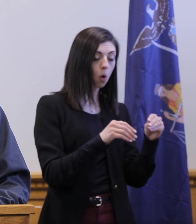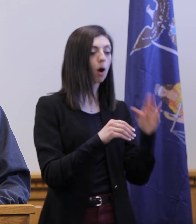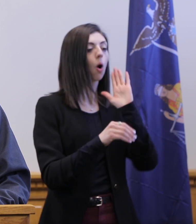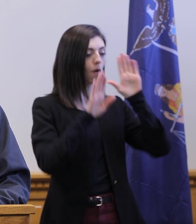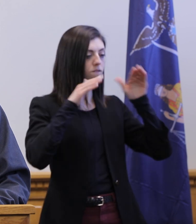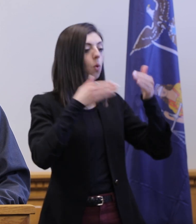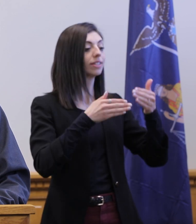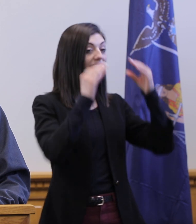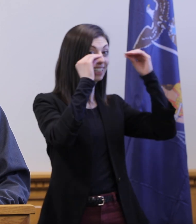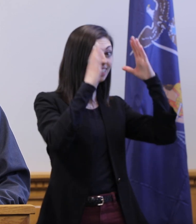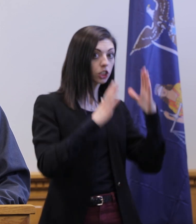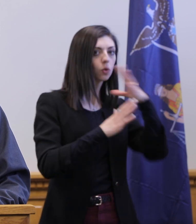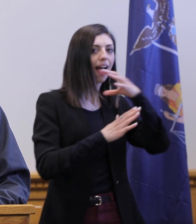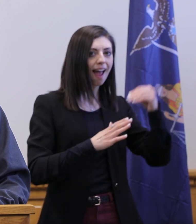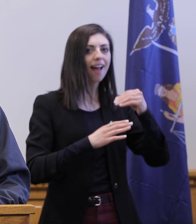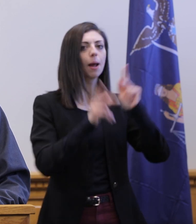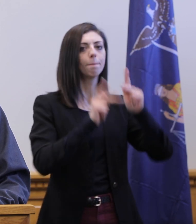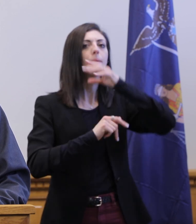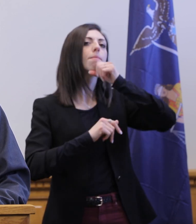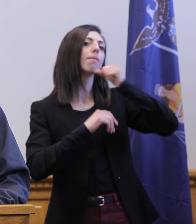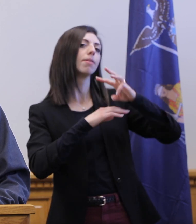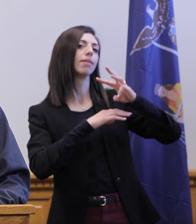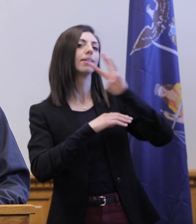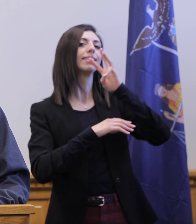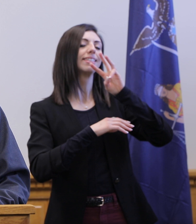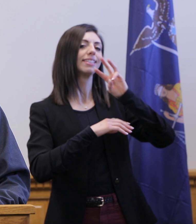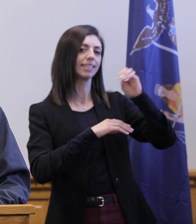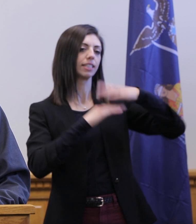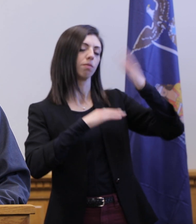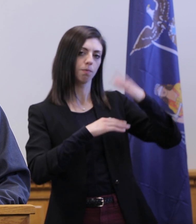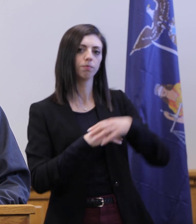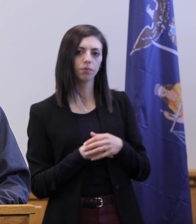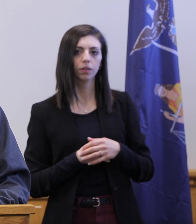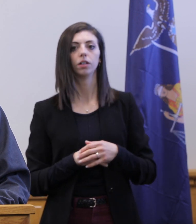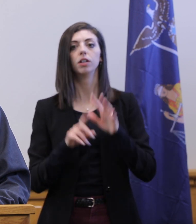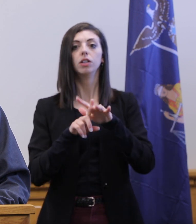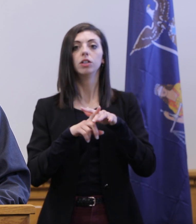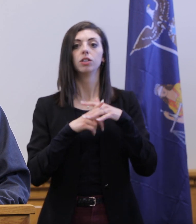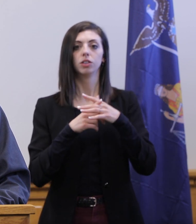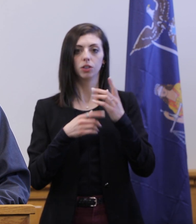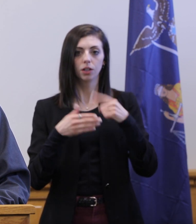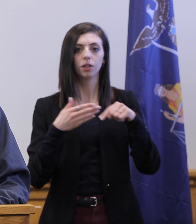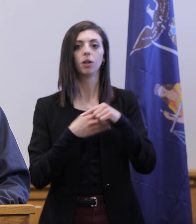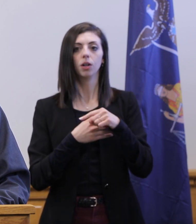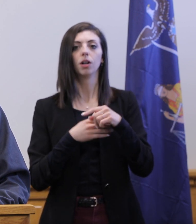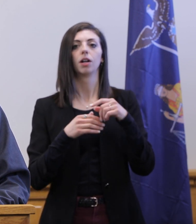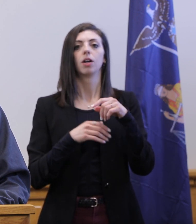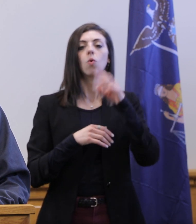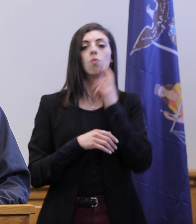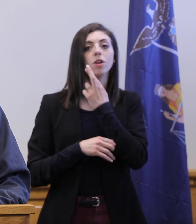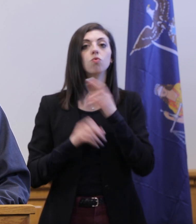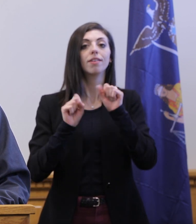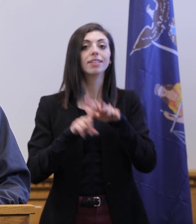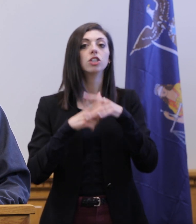teachers. Beginning March 19th, restaurants will be able to accommodate guests at 75% of their indoor